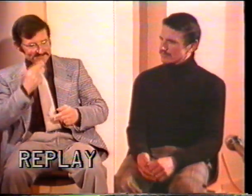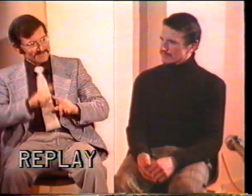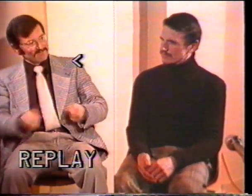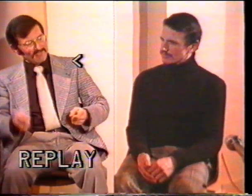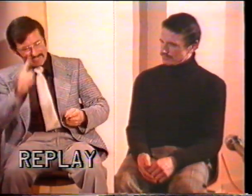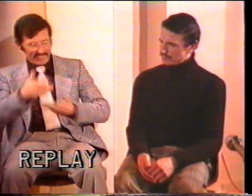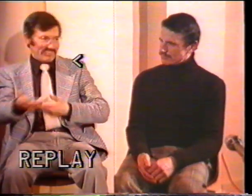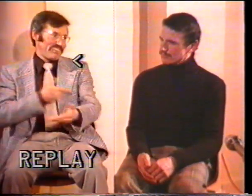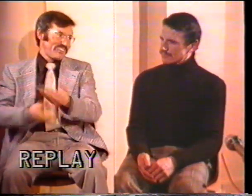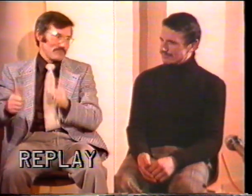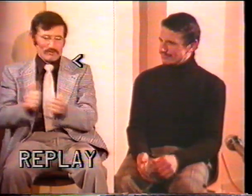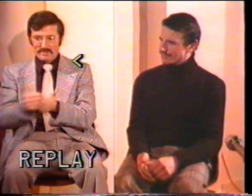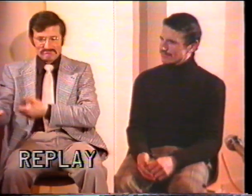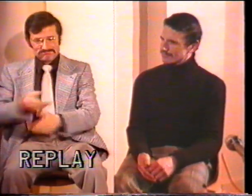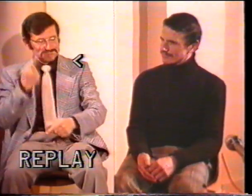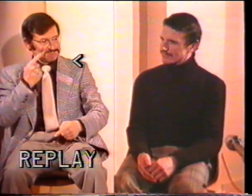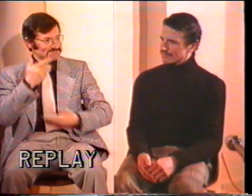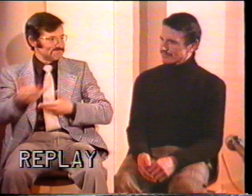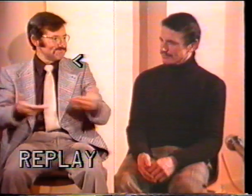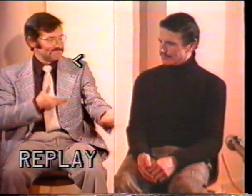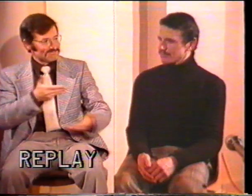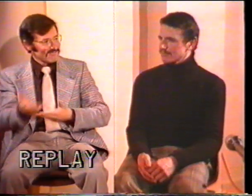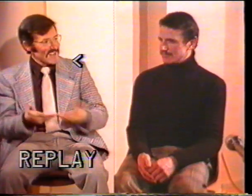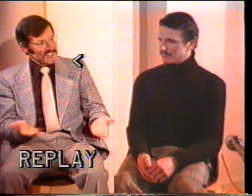But for the deaf, it's different. They can communicate easily. They're friendly.